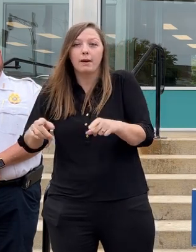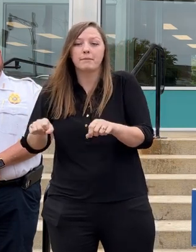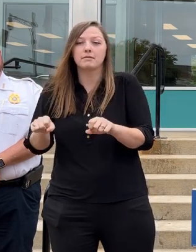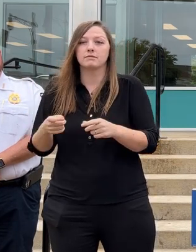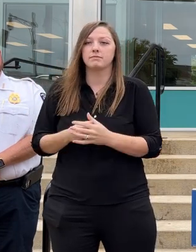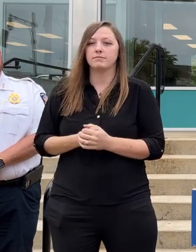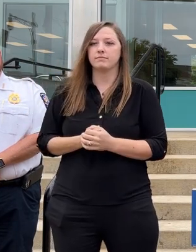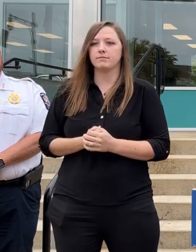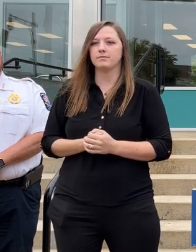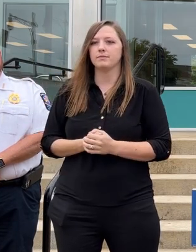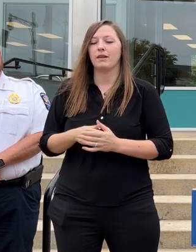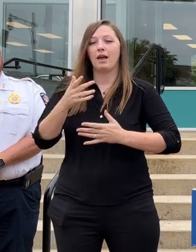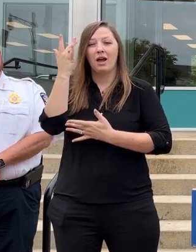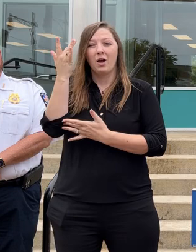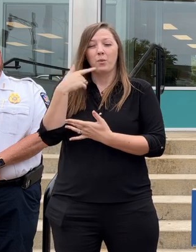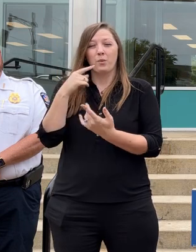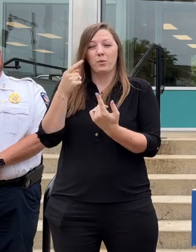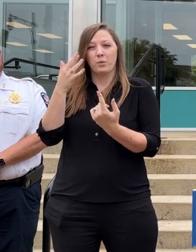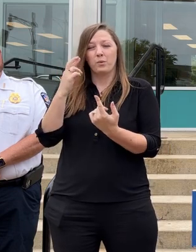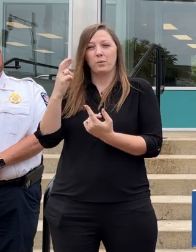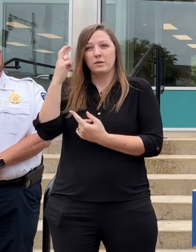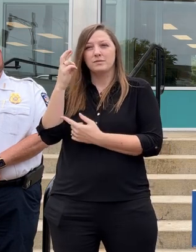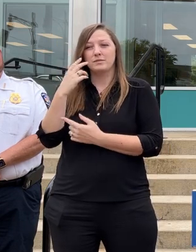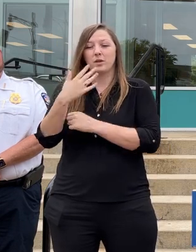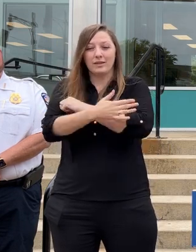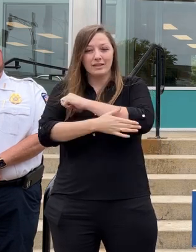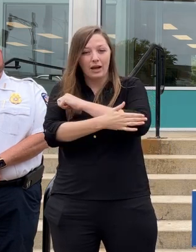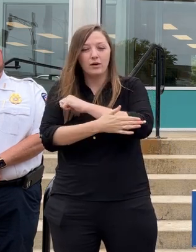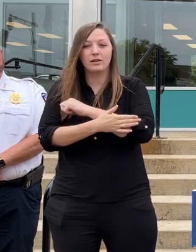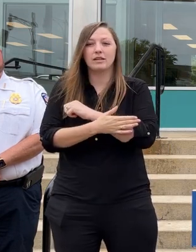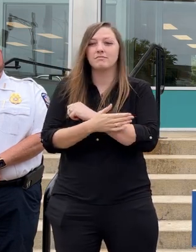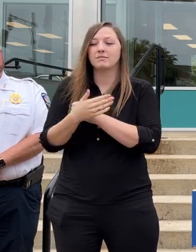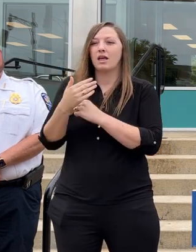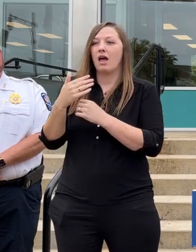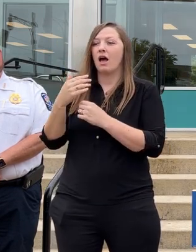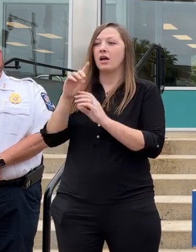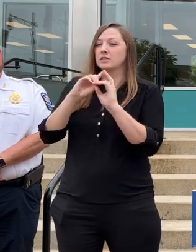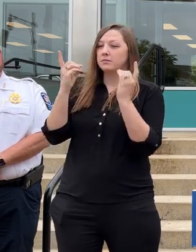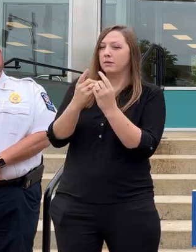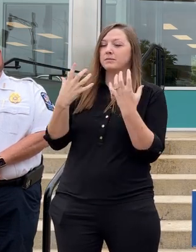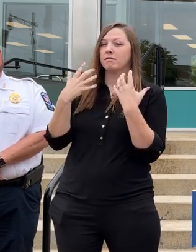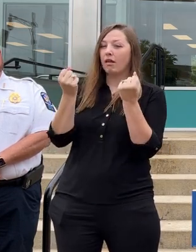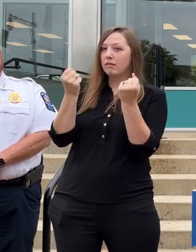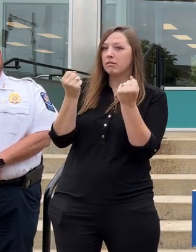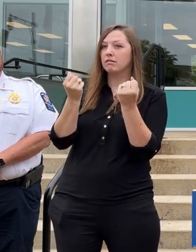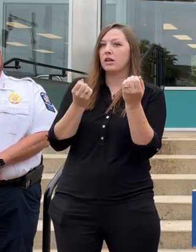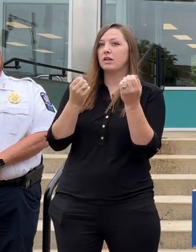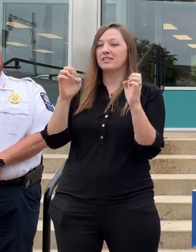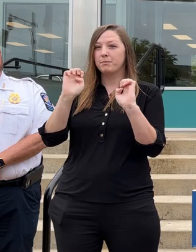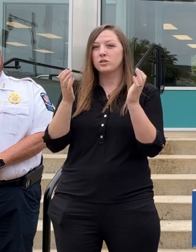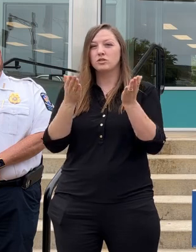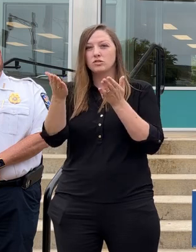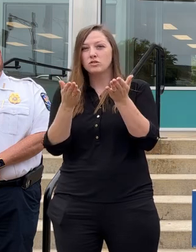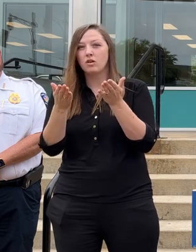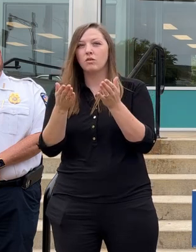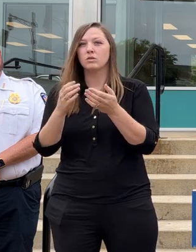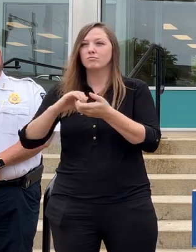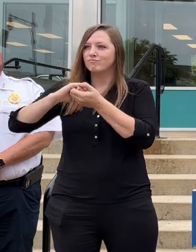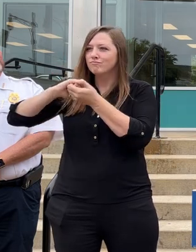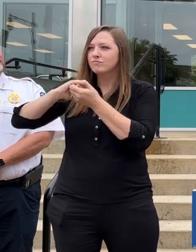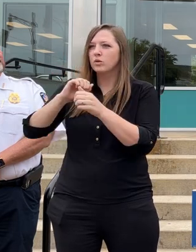why Erie County, the Departments of Health, Emergency Services, and others have worked with our partners